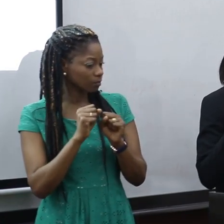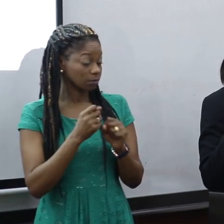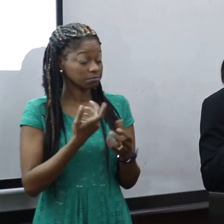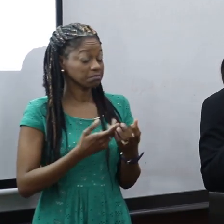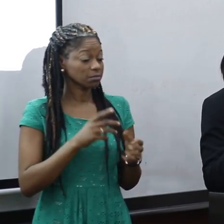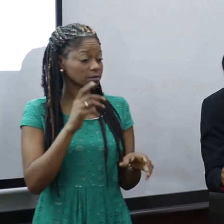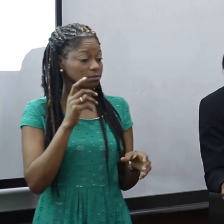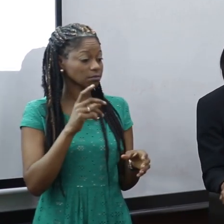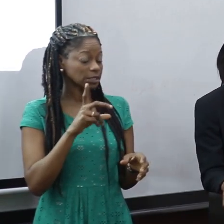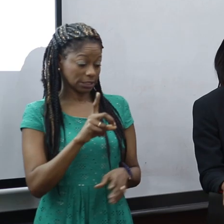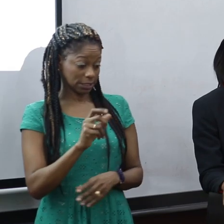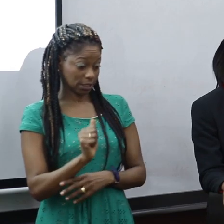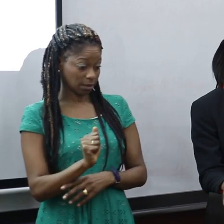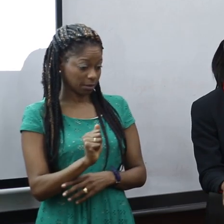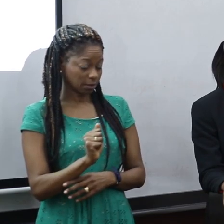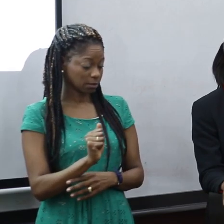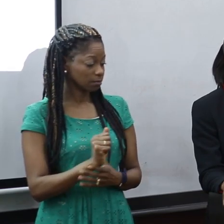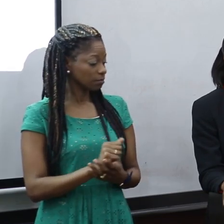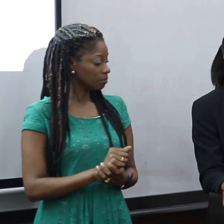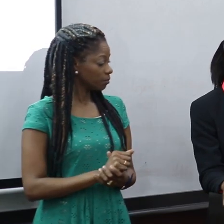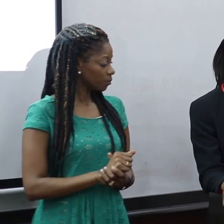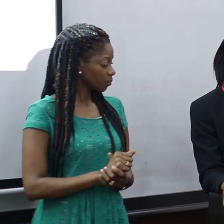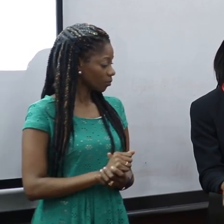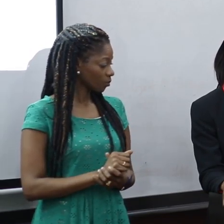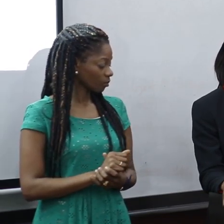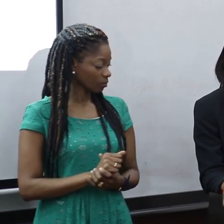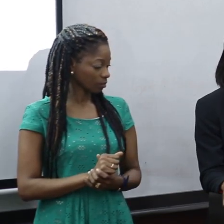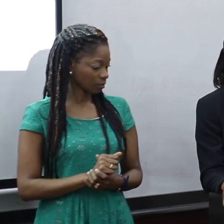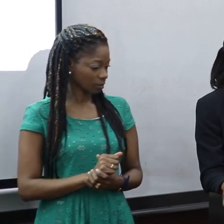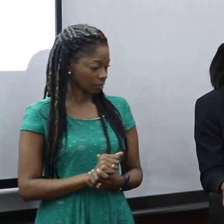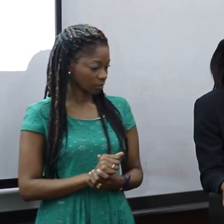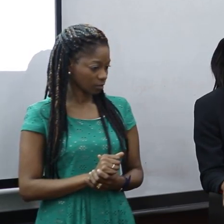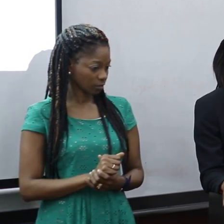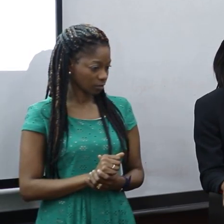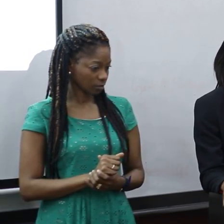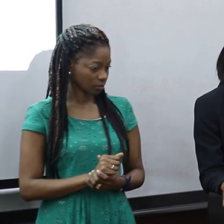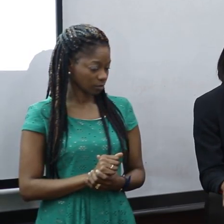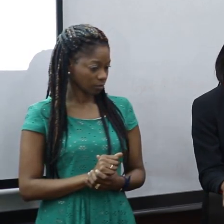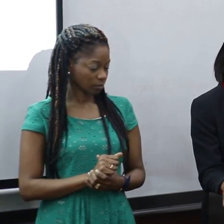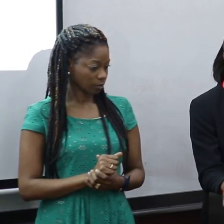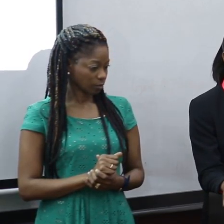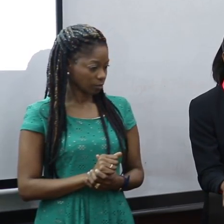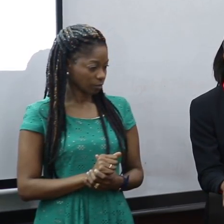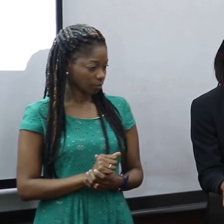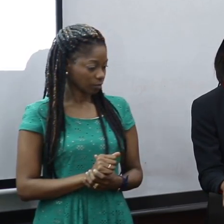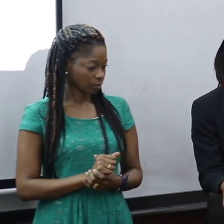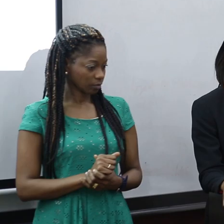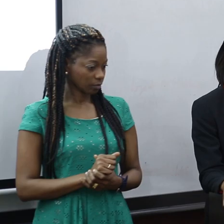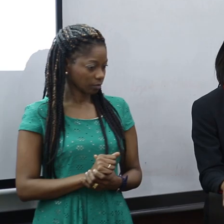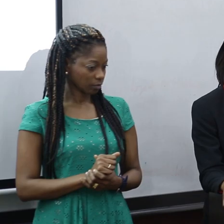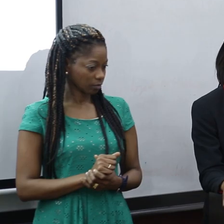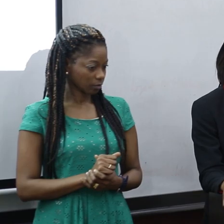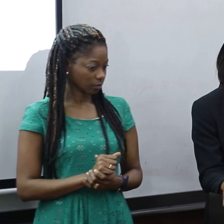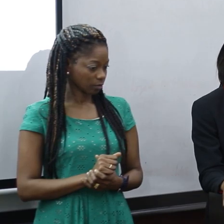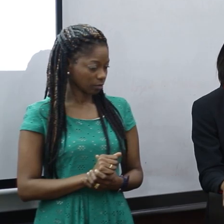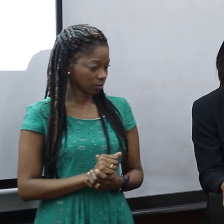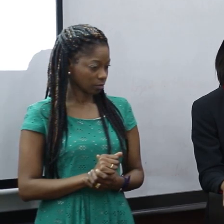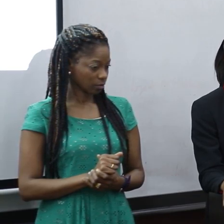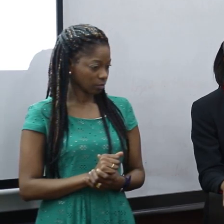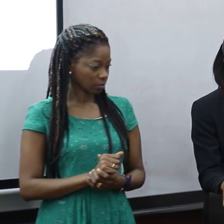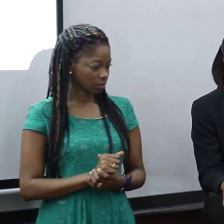is among the reasons for detention, that detention is discriminatory and in violation of Article 14.